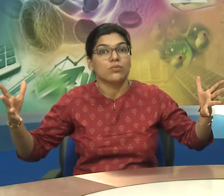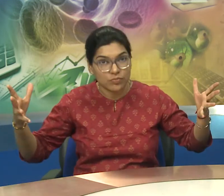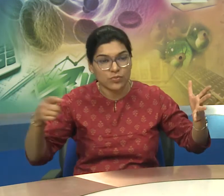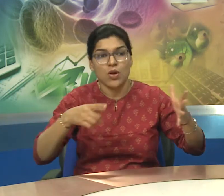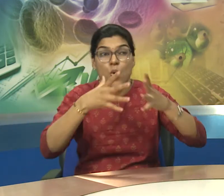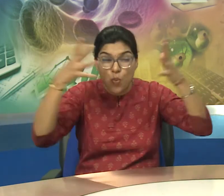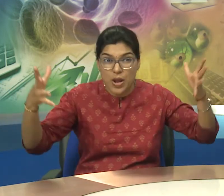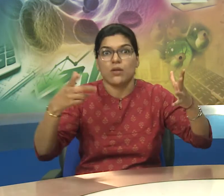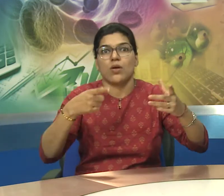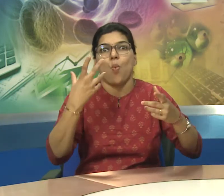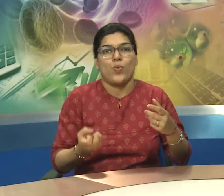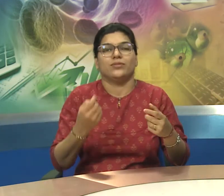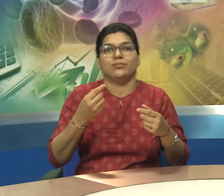wholesaler needs